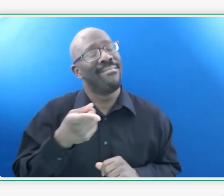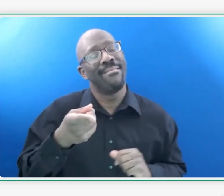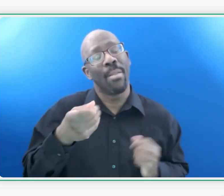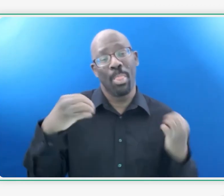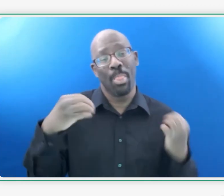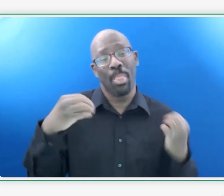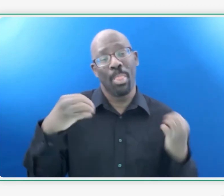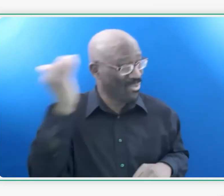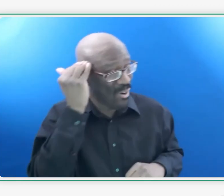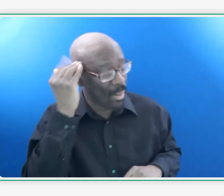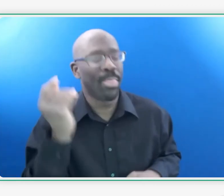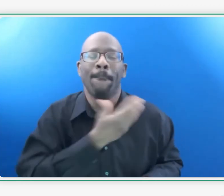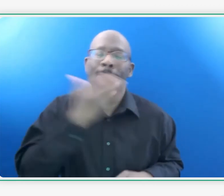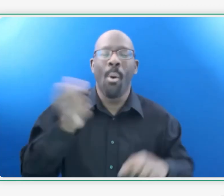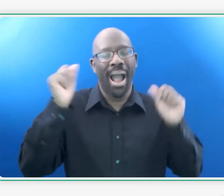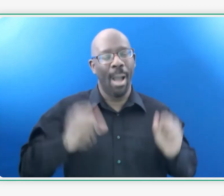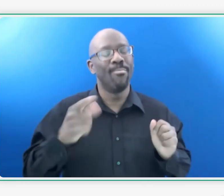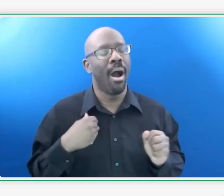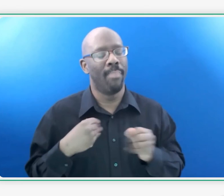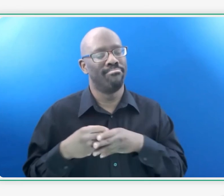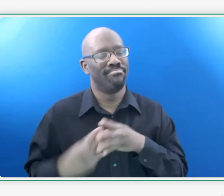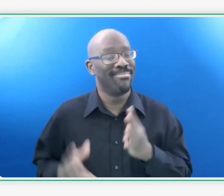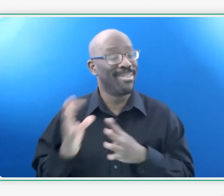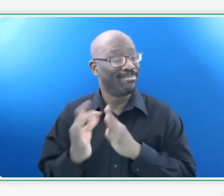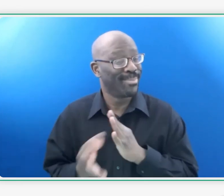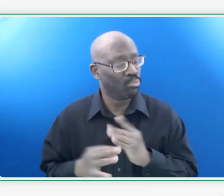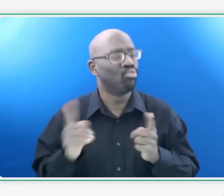Because we learn so much from each other.